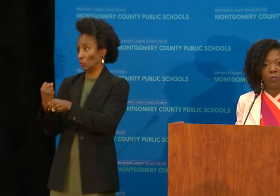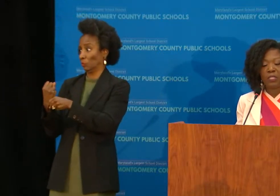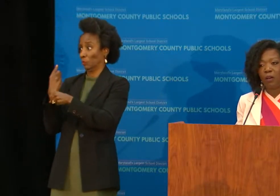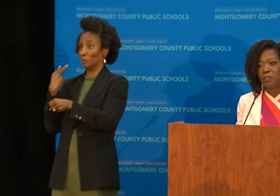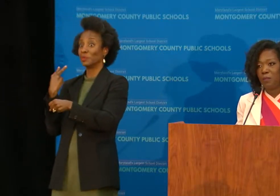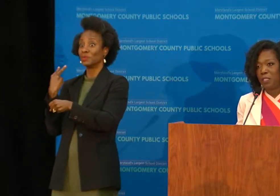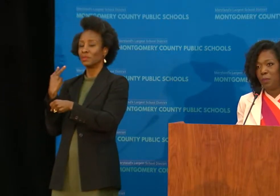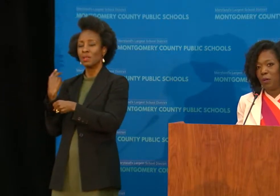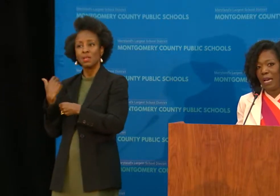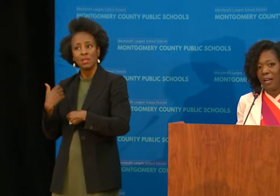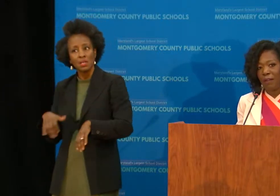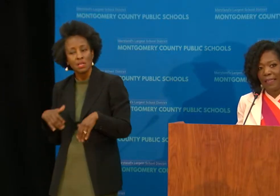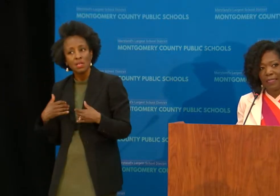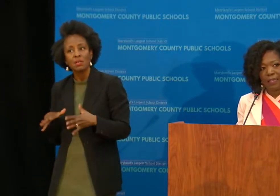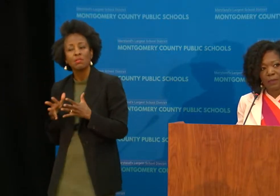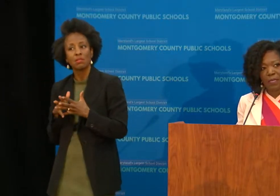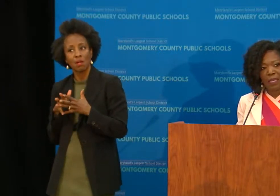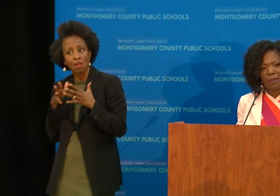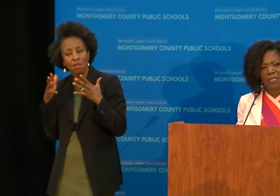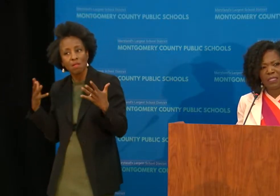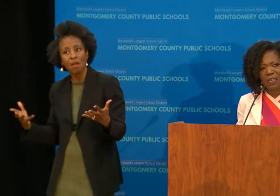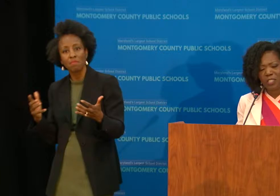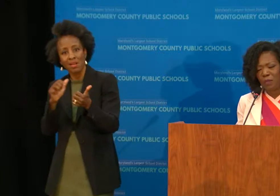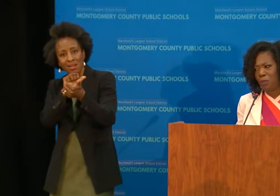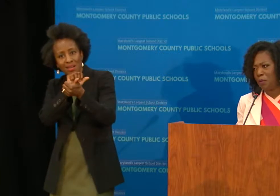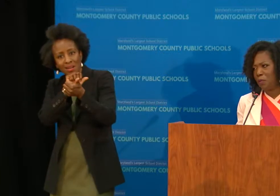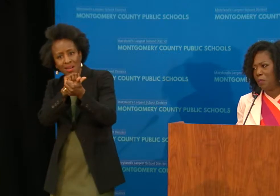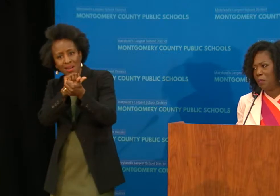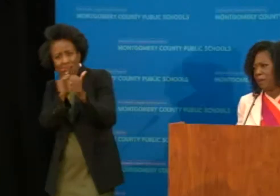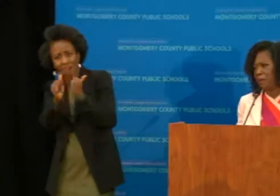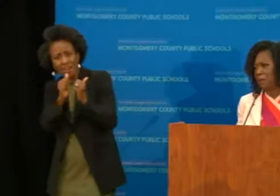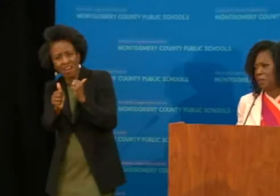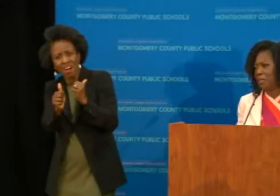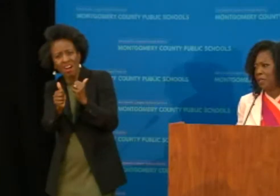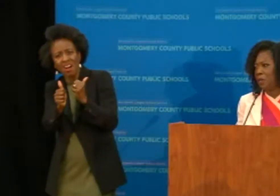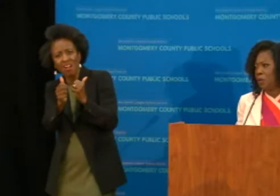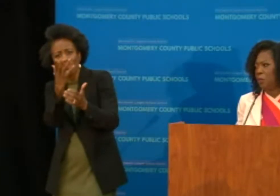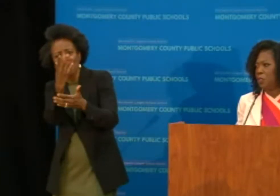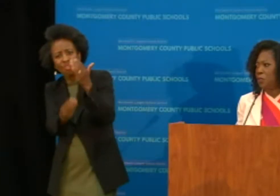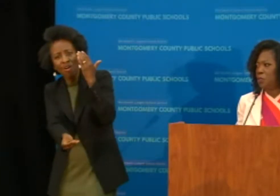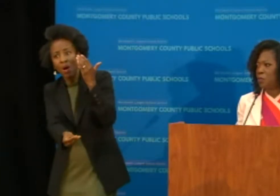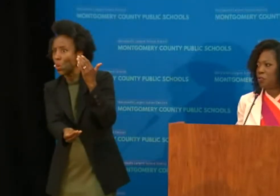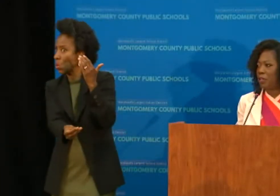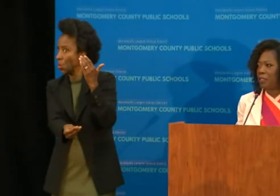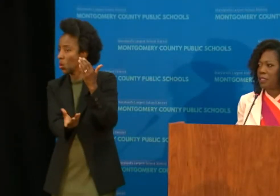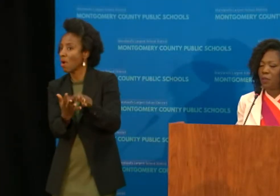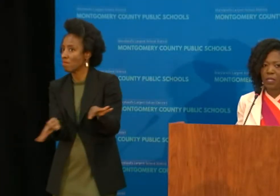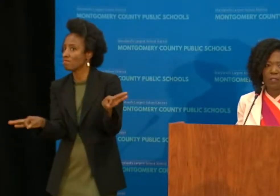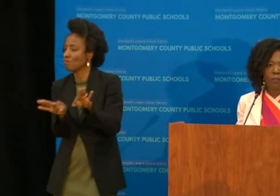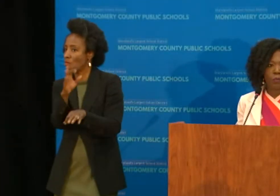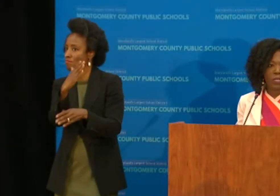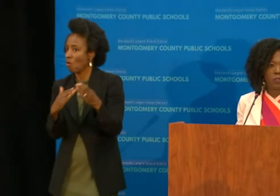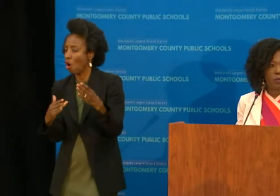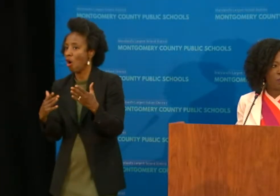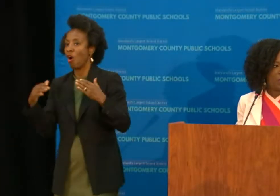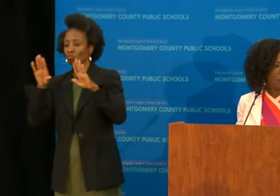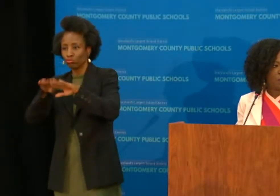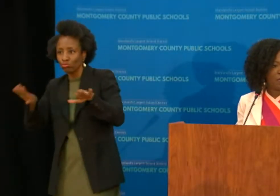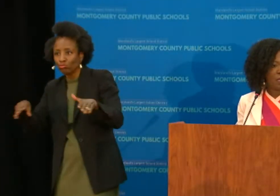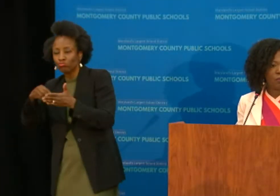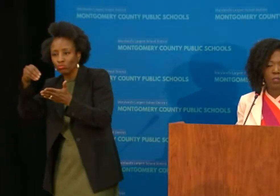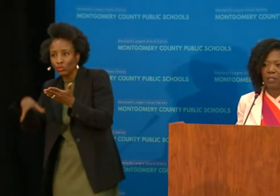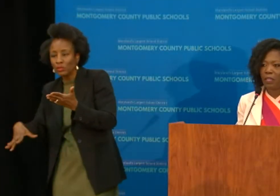ago, we talked so much about how athletics became such an important part of our community when students were struggling in so many different ways during